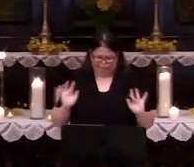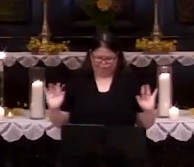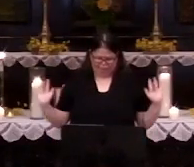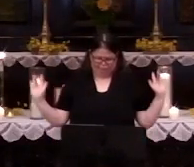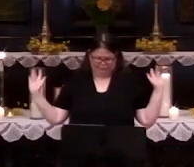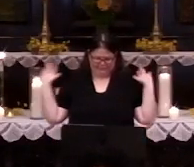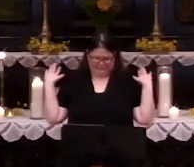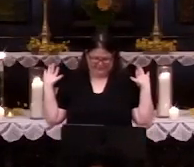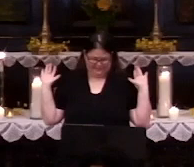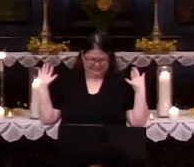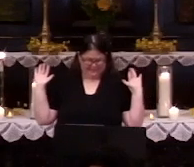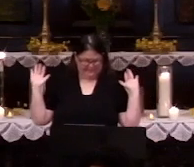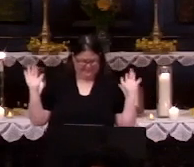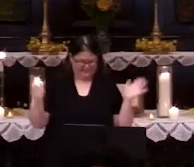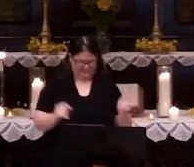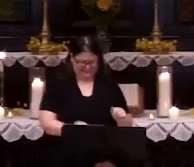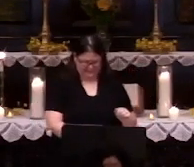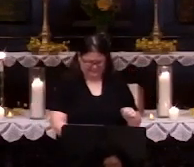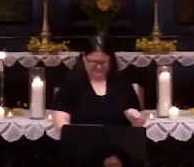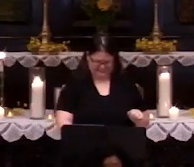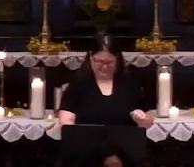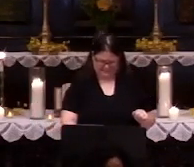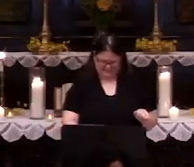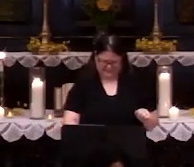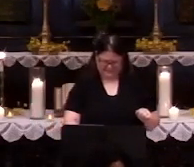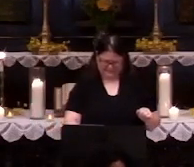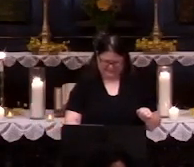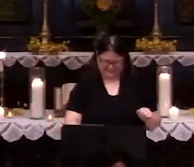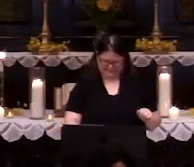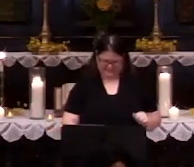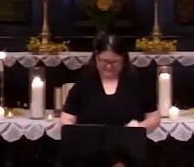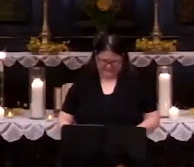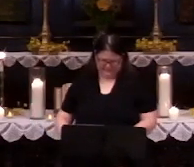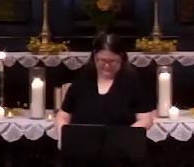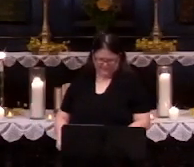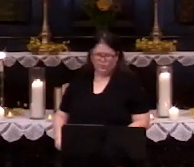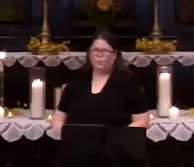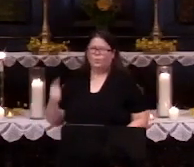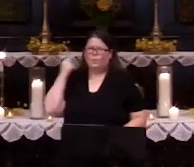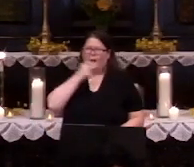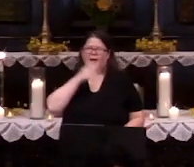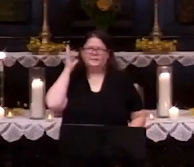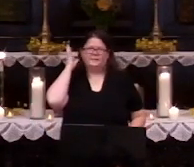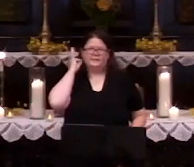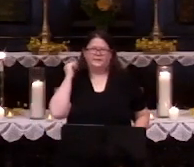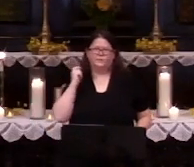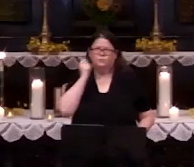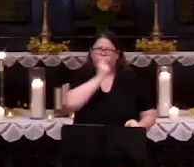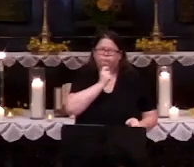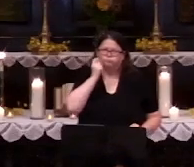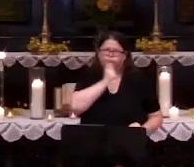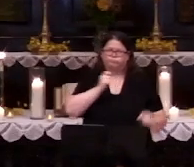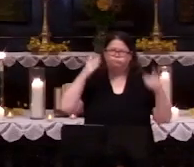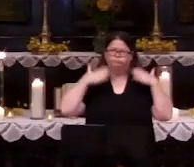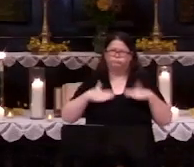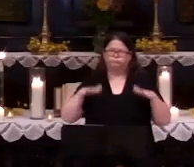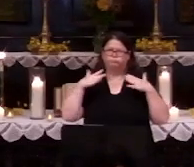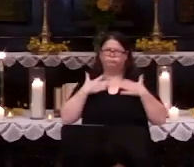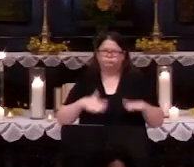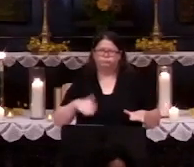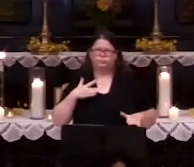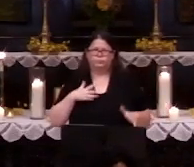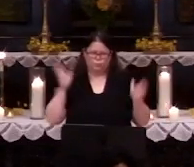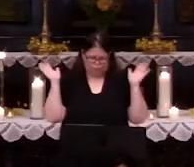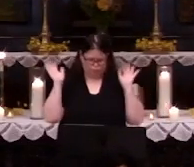Bye. They need some excitement, and so I. Hair, figure, dress, voice,